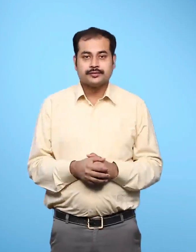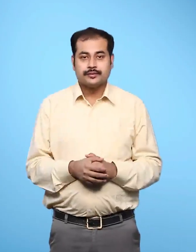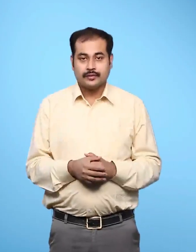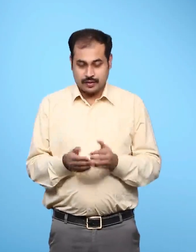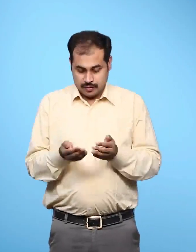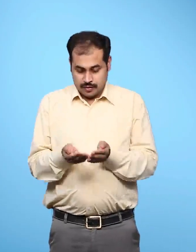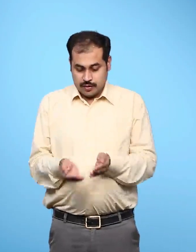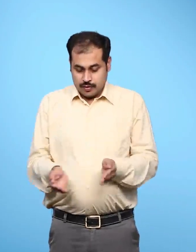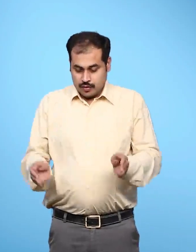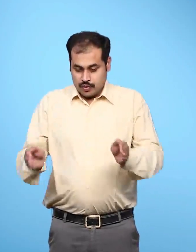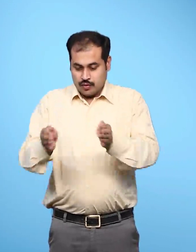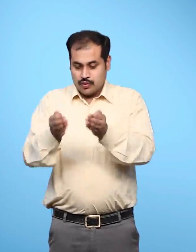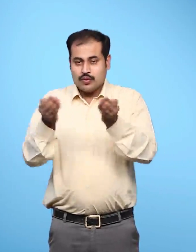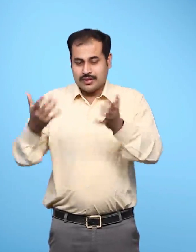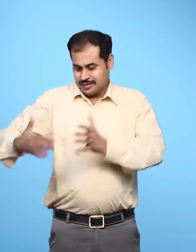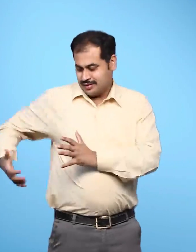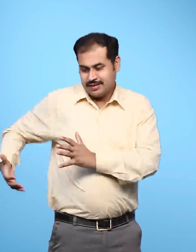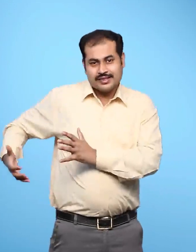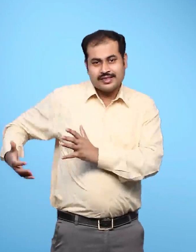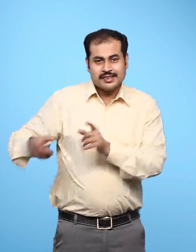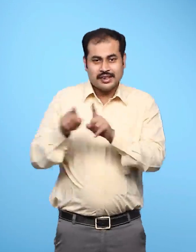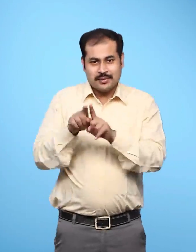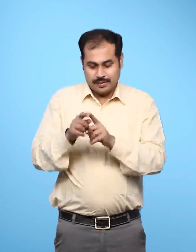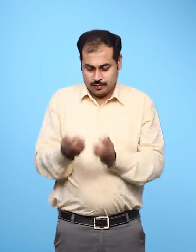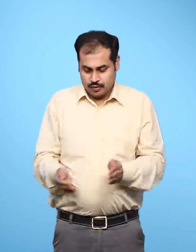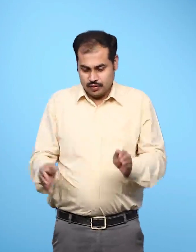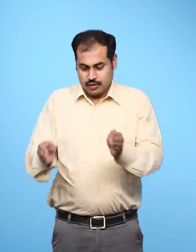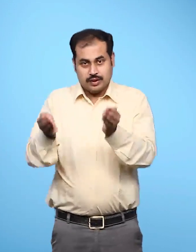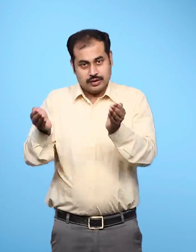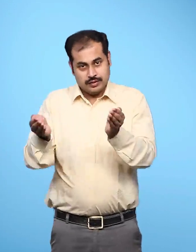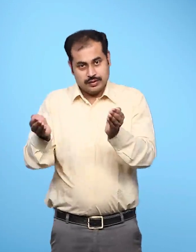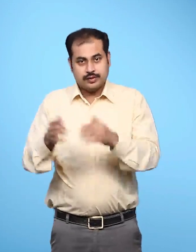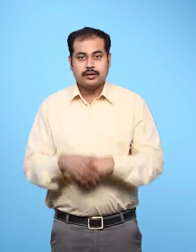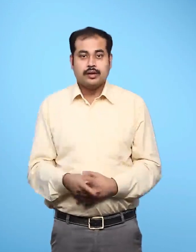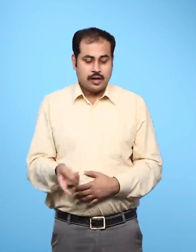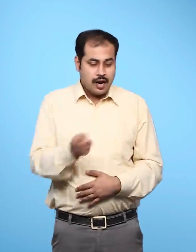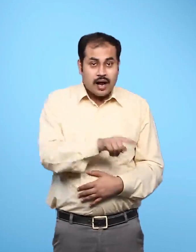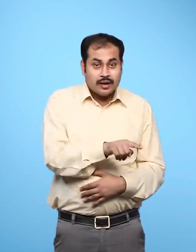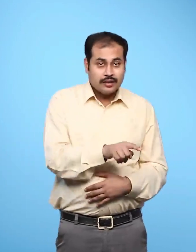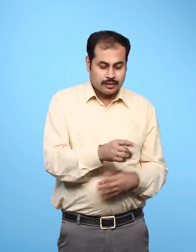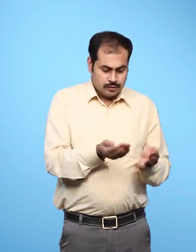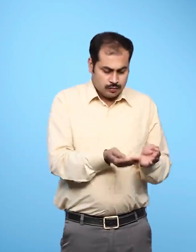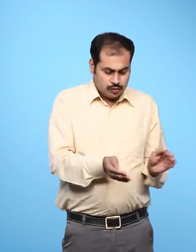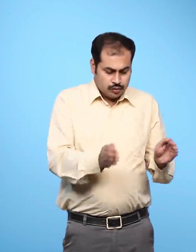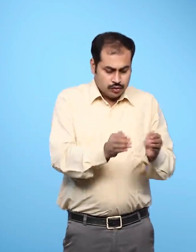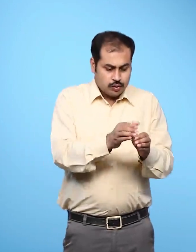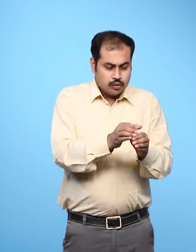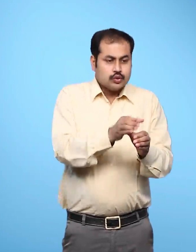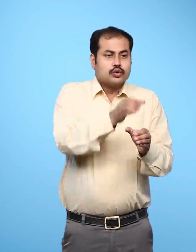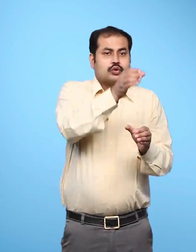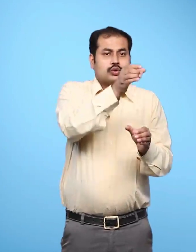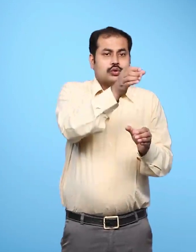and a surahi. Question 6.